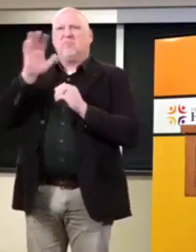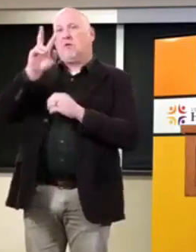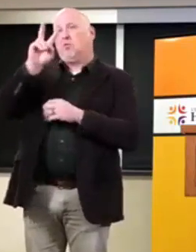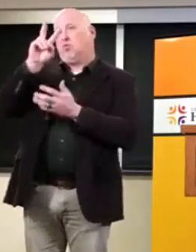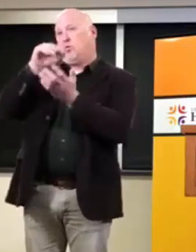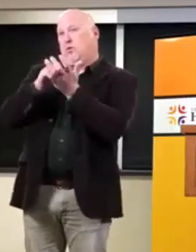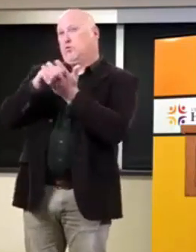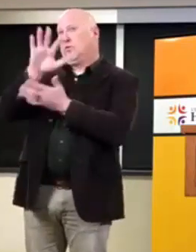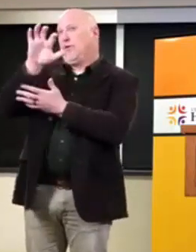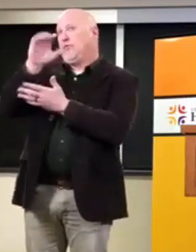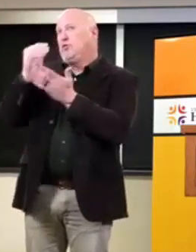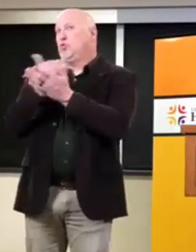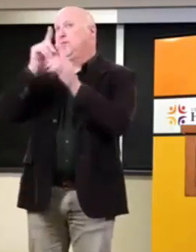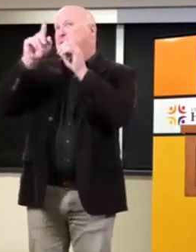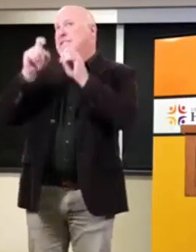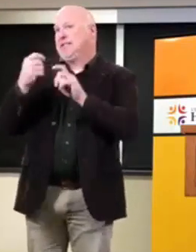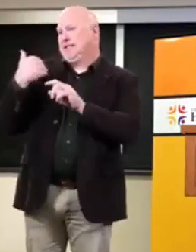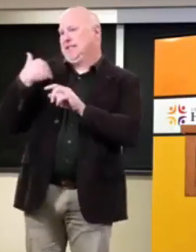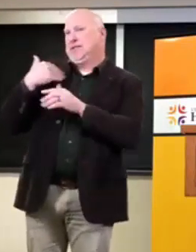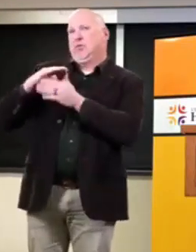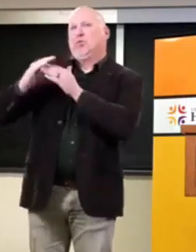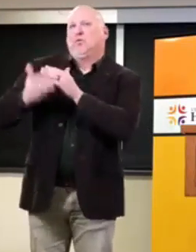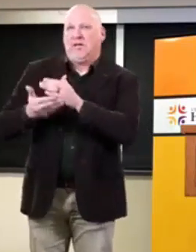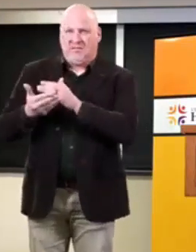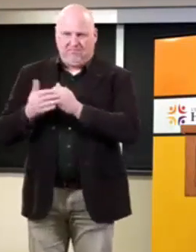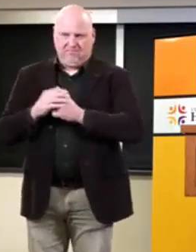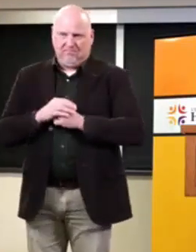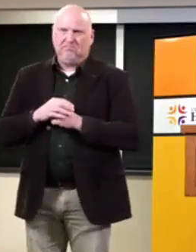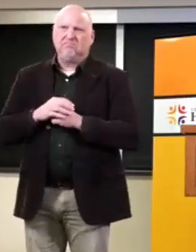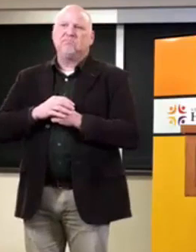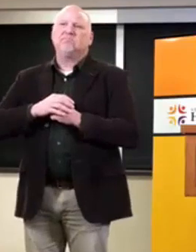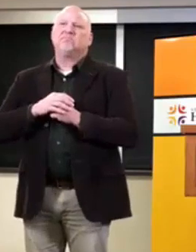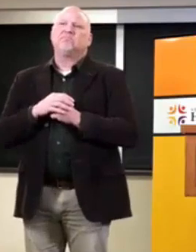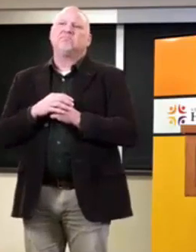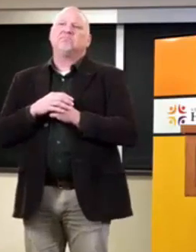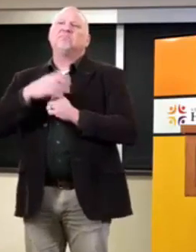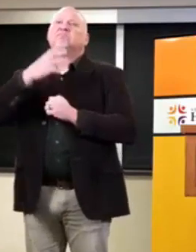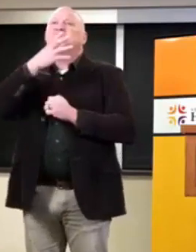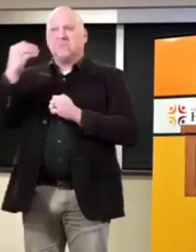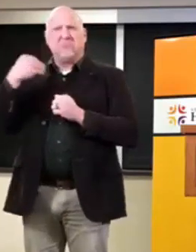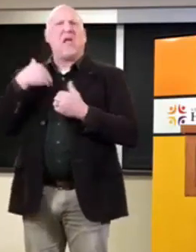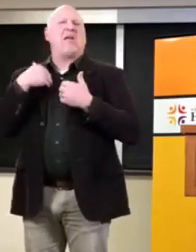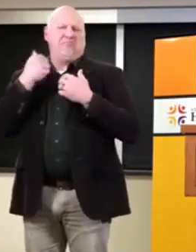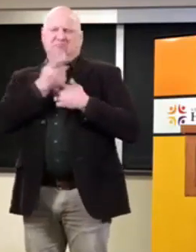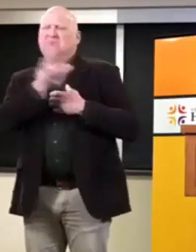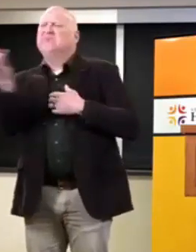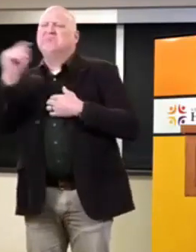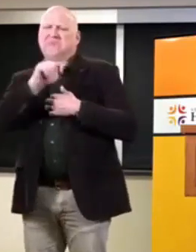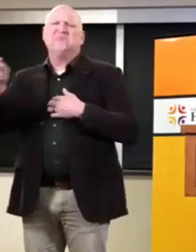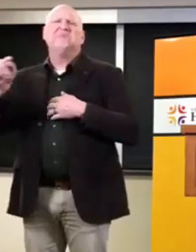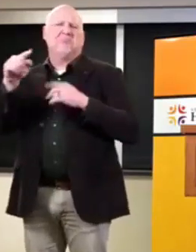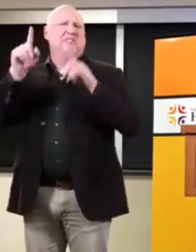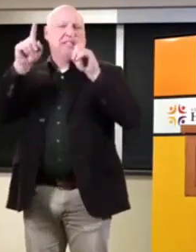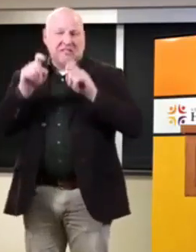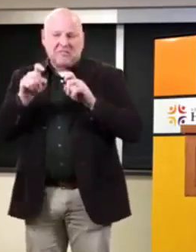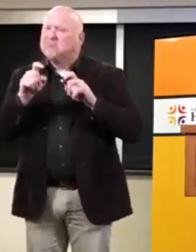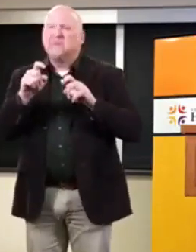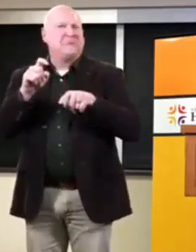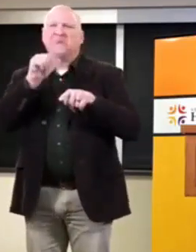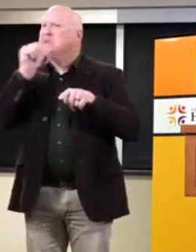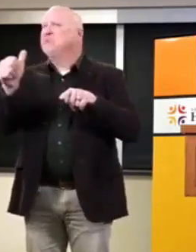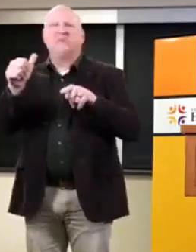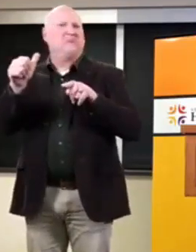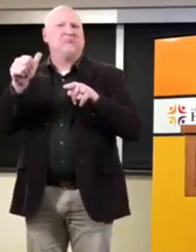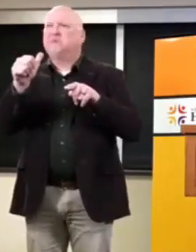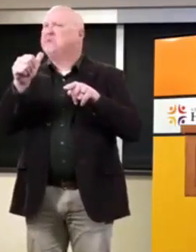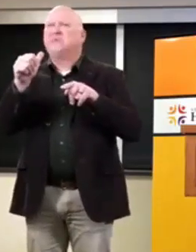the negatives that we have gotten in that were taken on Thursday or Friday of last week. We still hold steady at a 5% positive rate